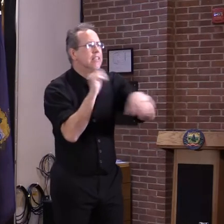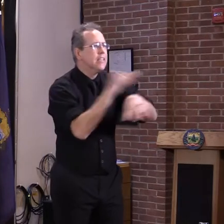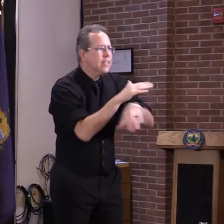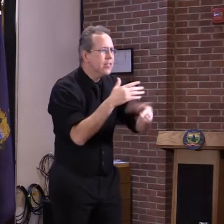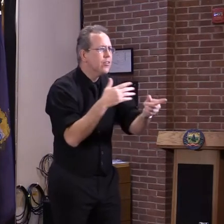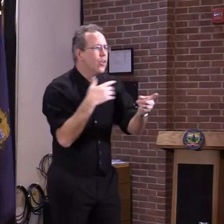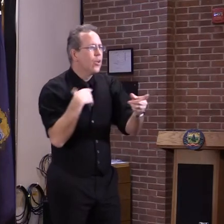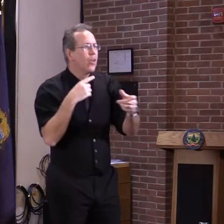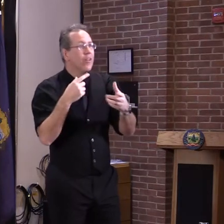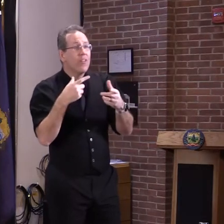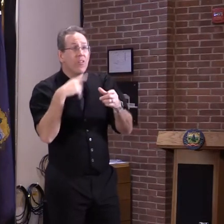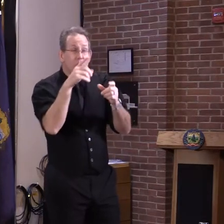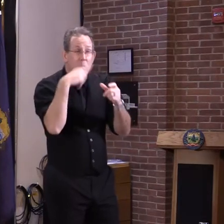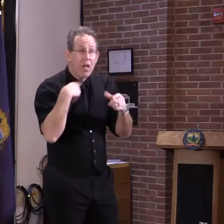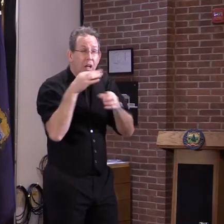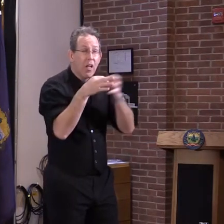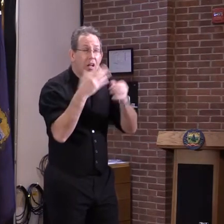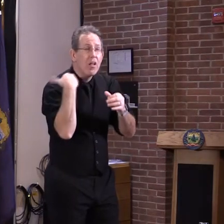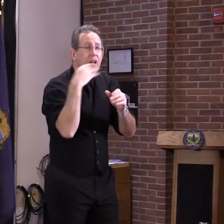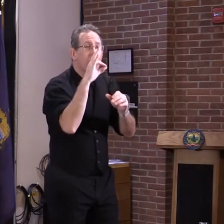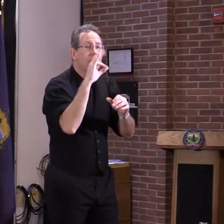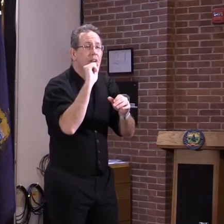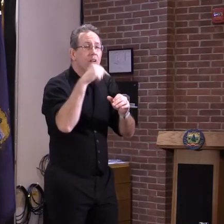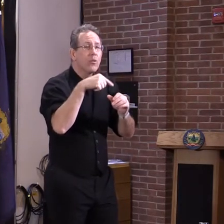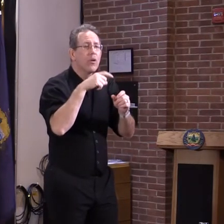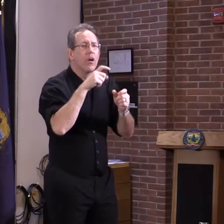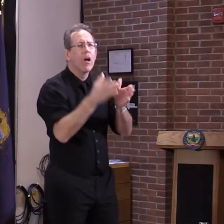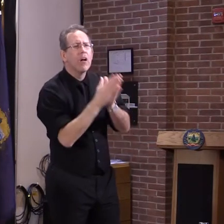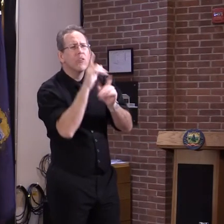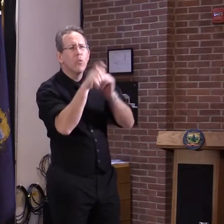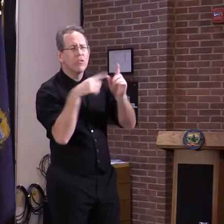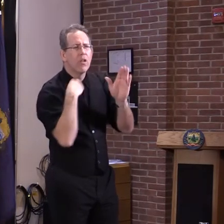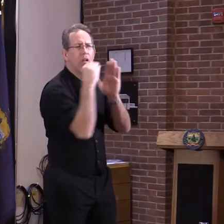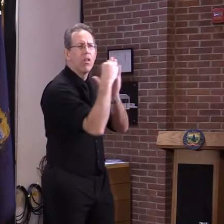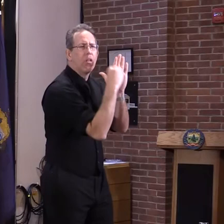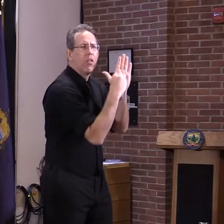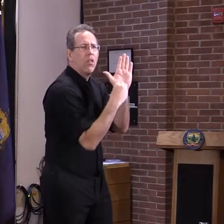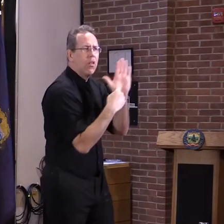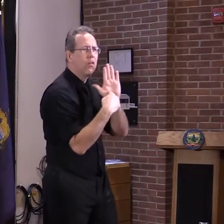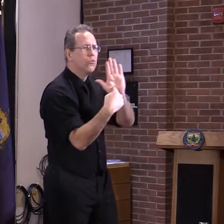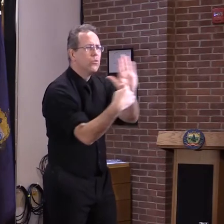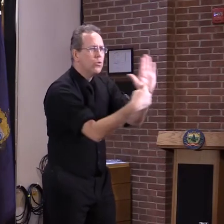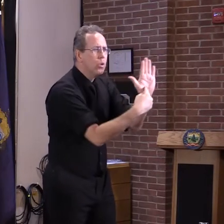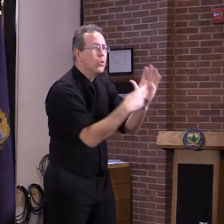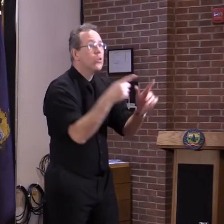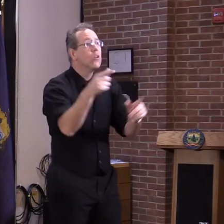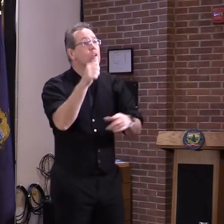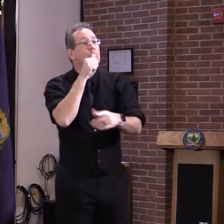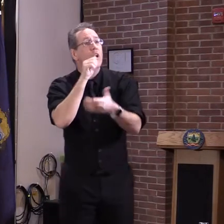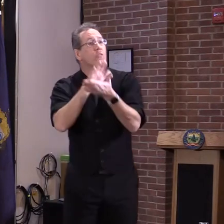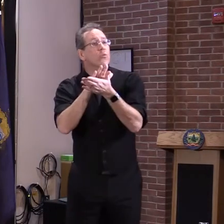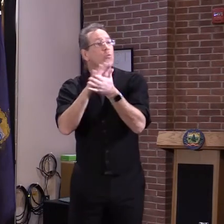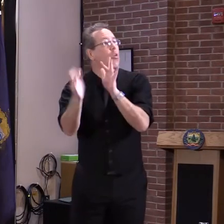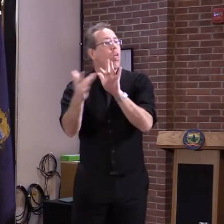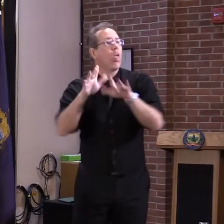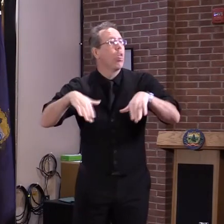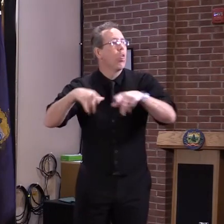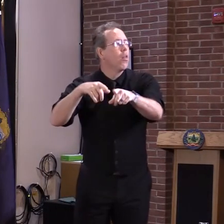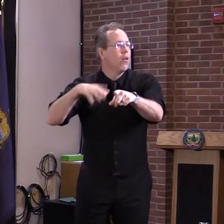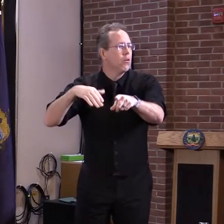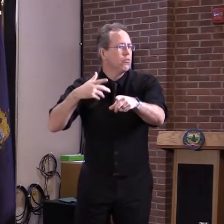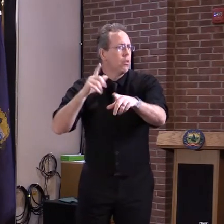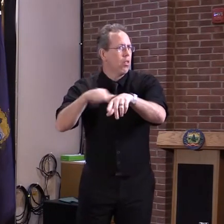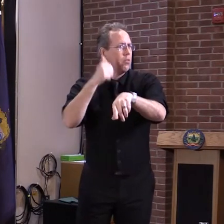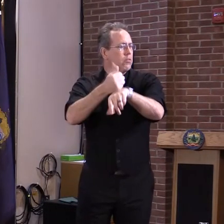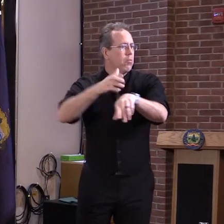FAQs. Independent schools, we haven't brought online yet. It's purely a function of supply, so we are planning to do that at